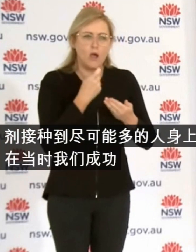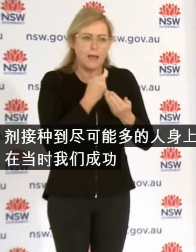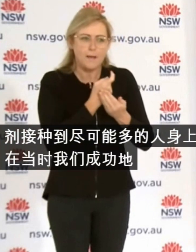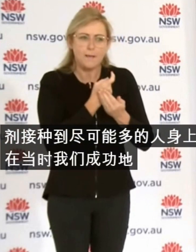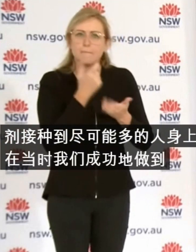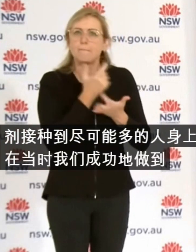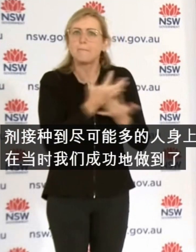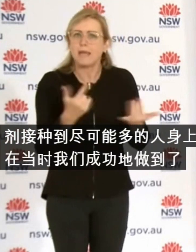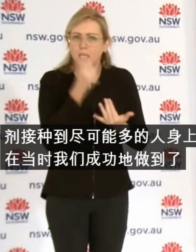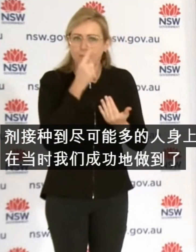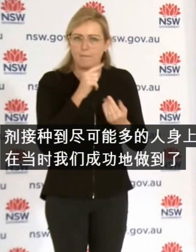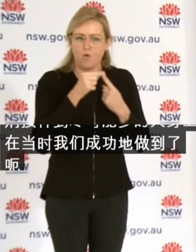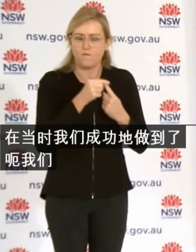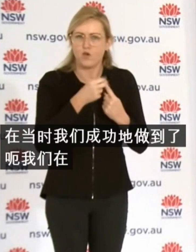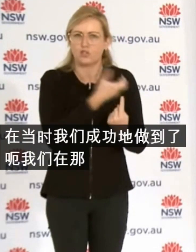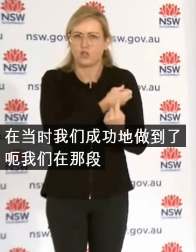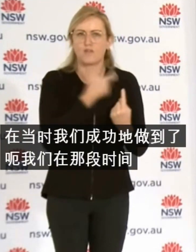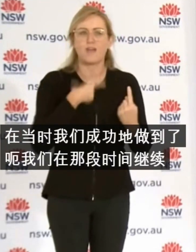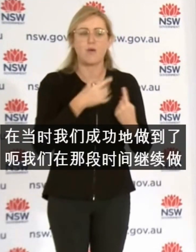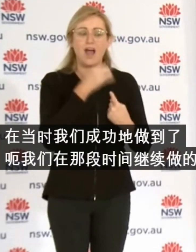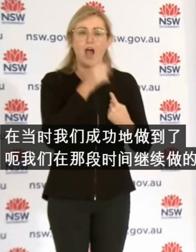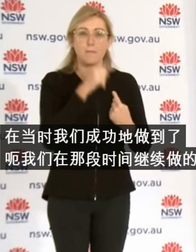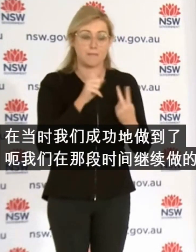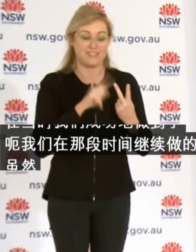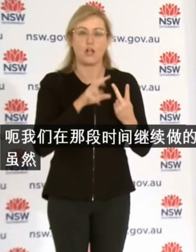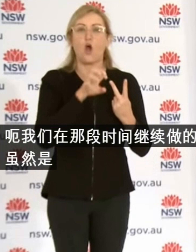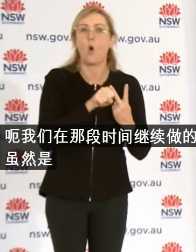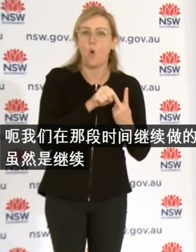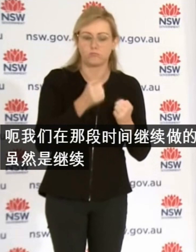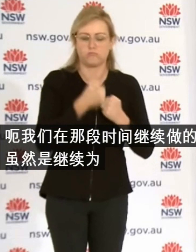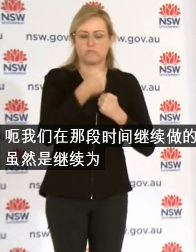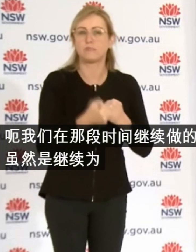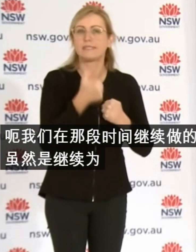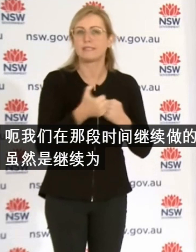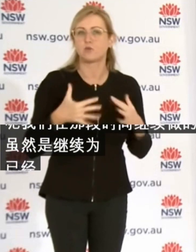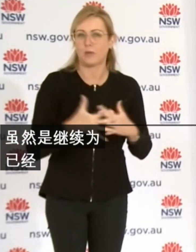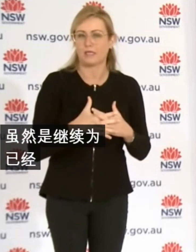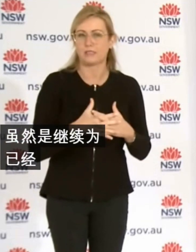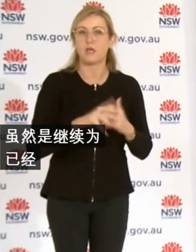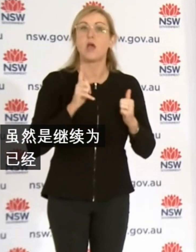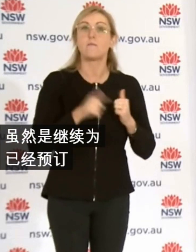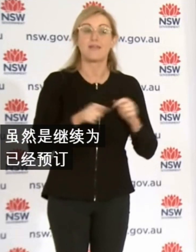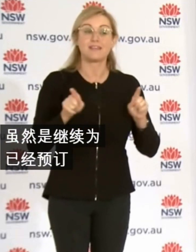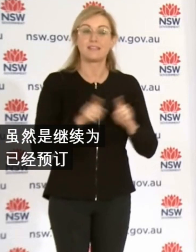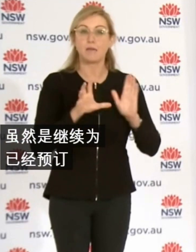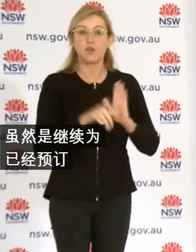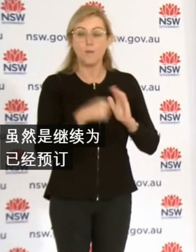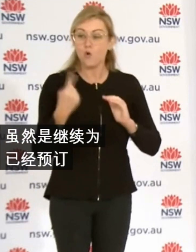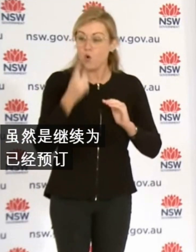we succeeded in doing that. What we continued to do during that period, though, was to keep vaccinating everybody who already had a